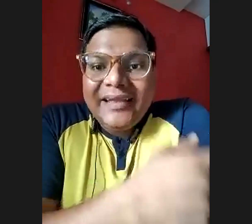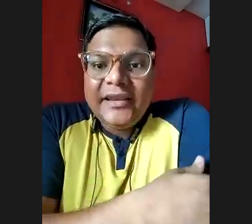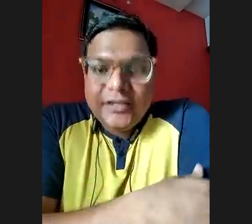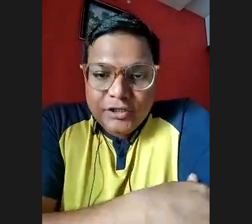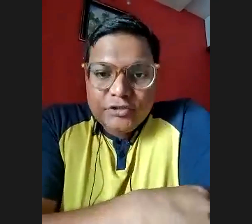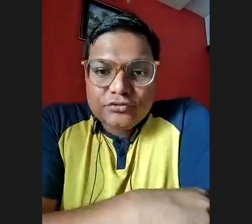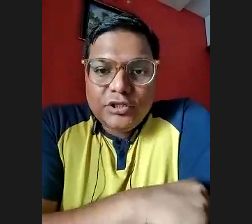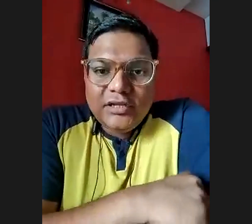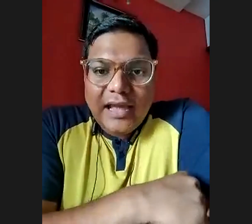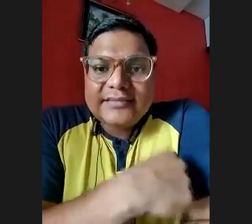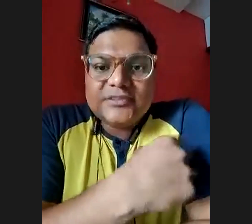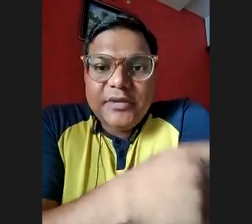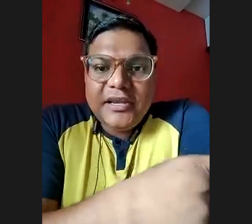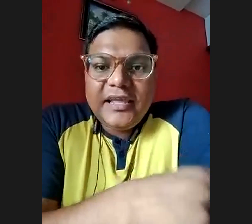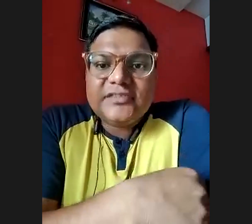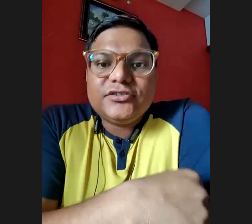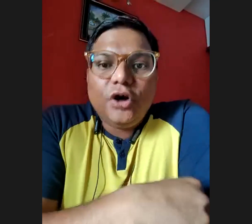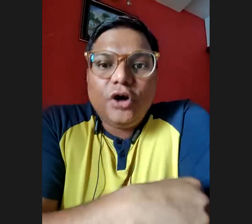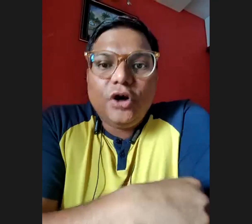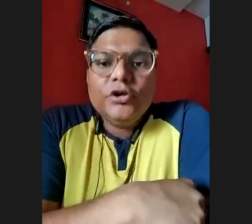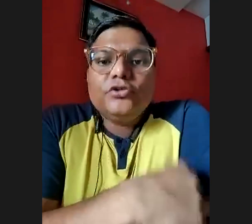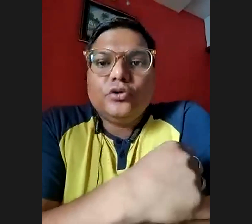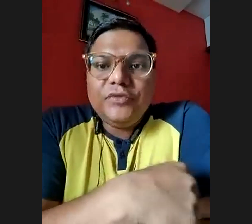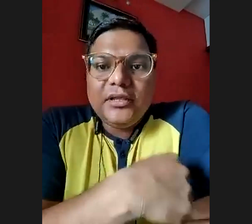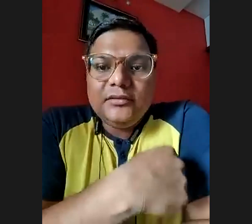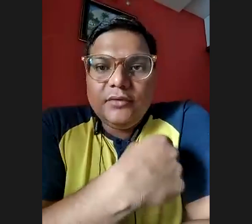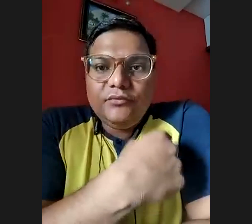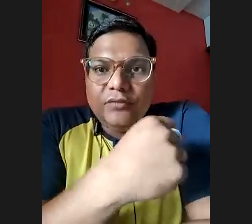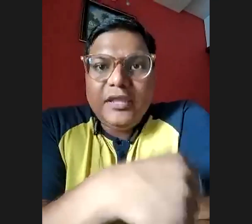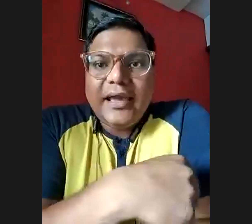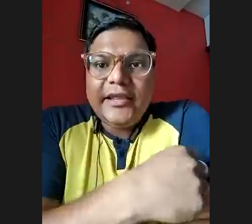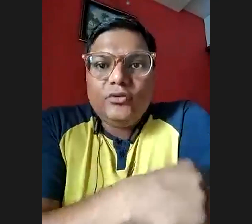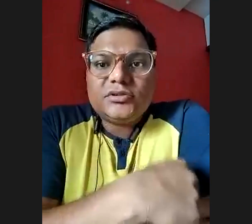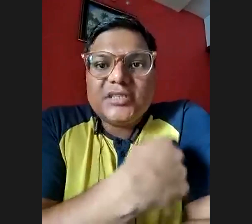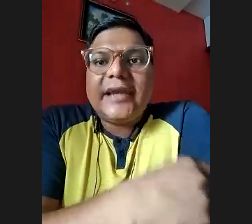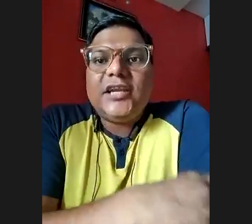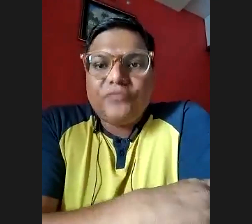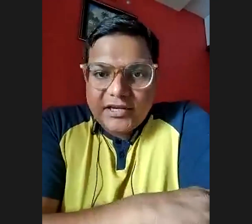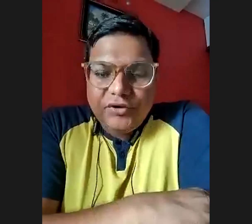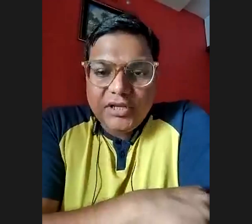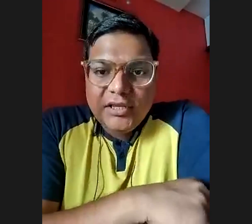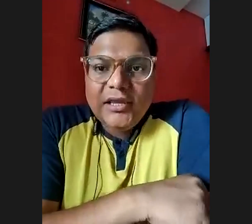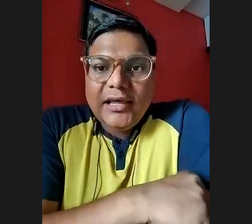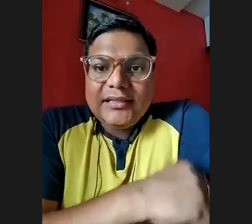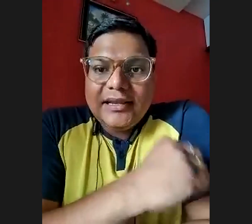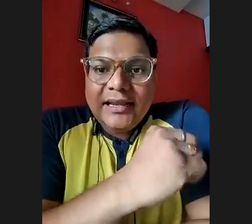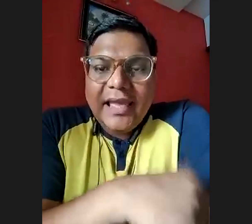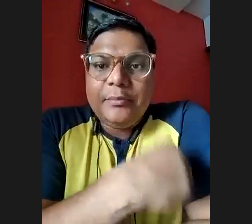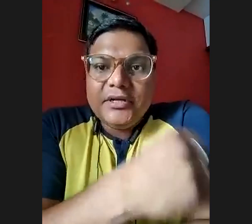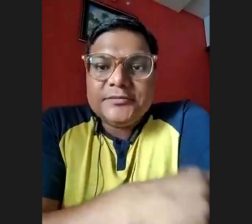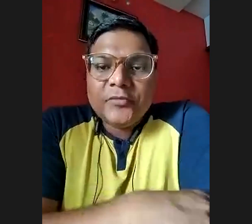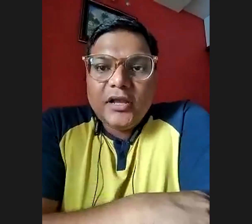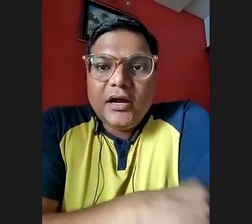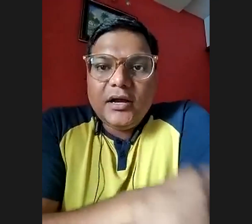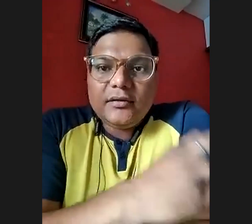not been maintained, so the accessibility has gone down. So even when we carry out such kind of activity, that can